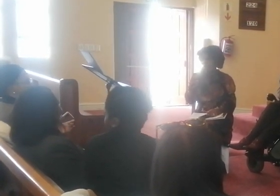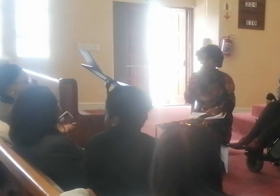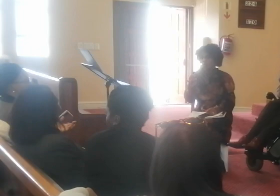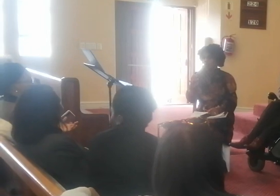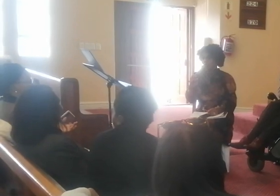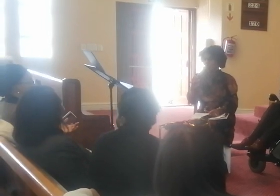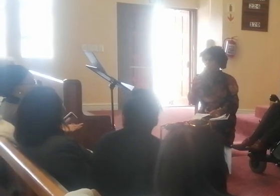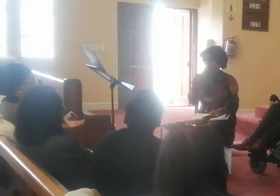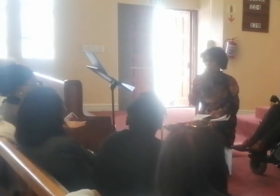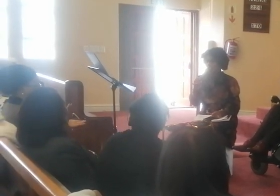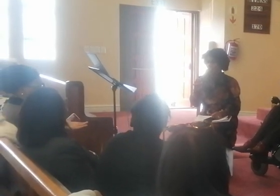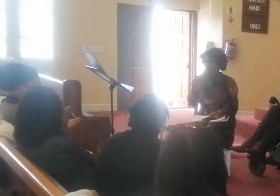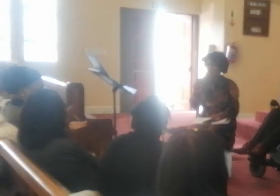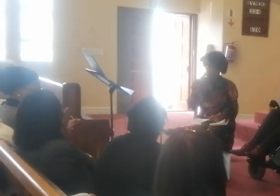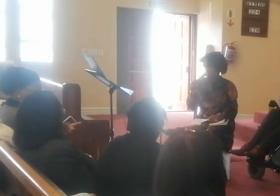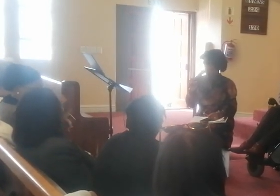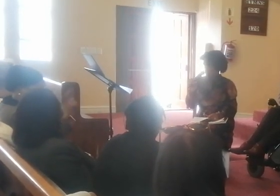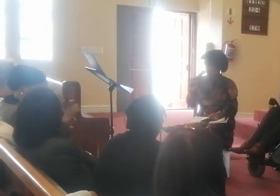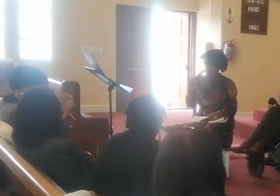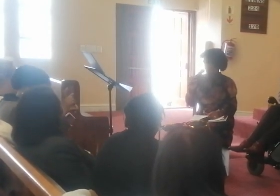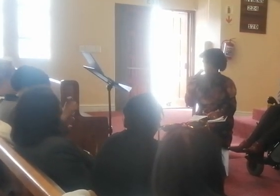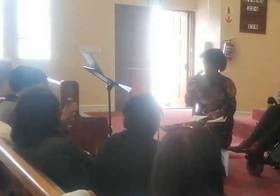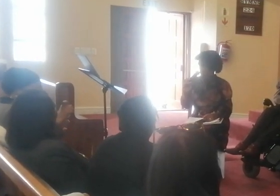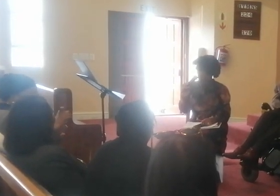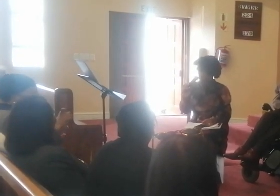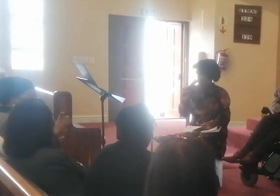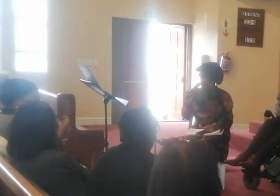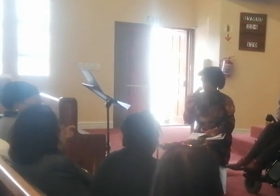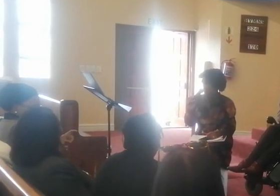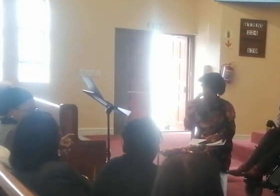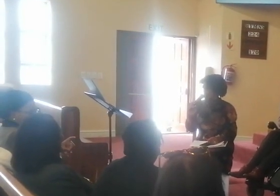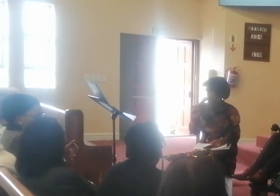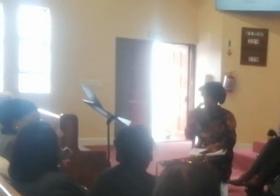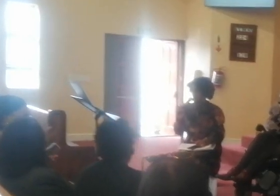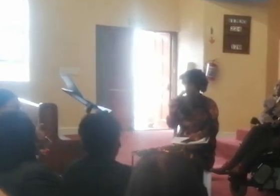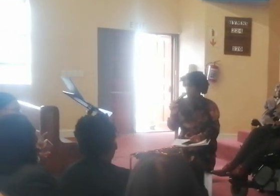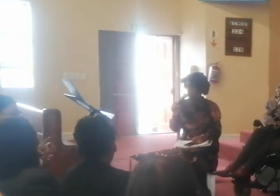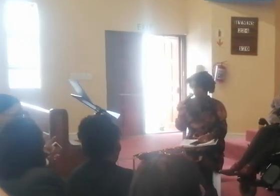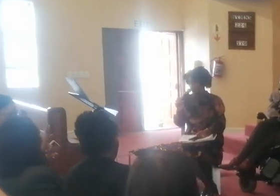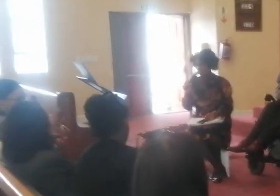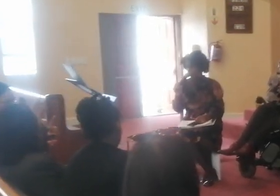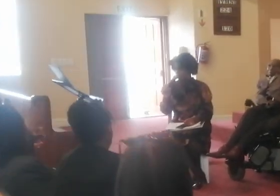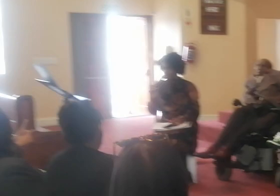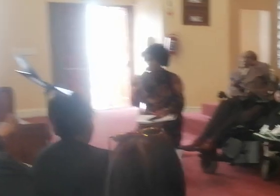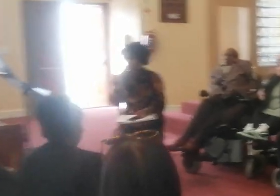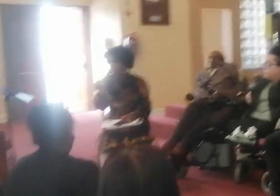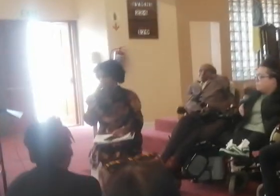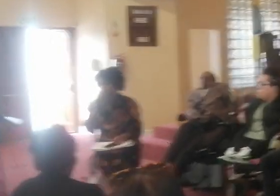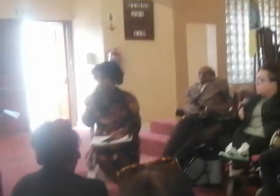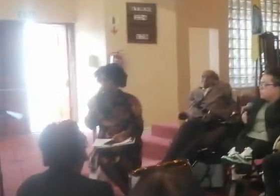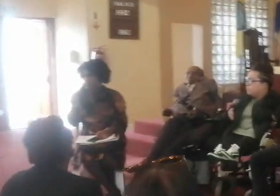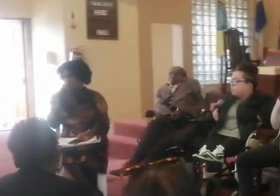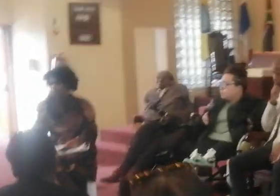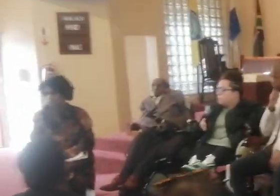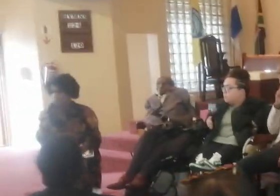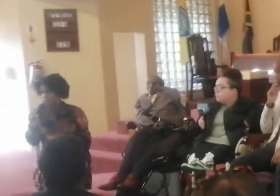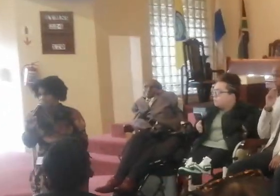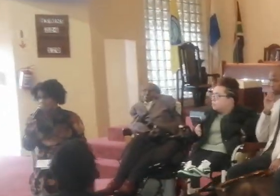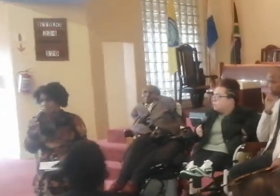I'm sure those are the questions that we ask ourselves whenever we see people who are different from us. Right?